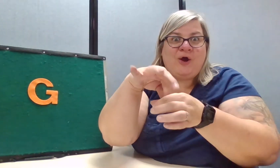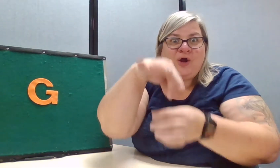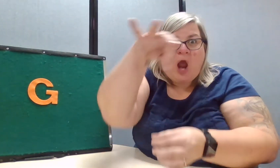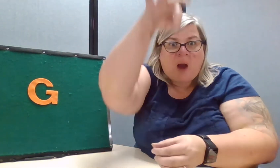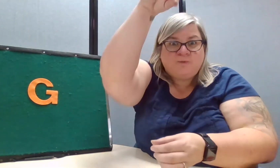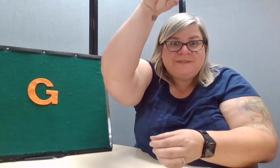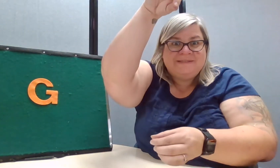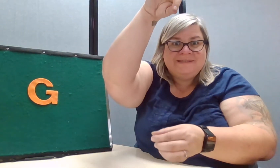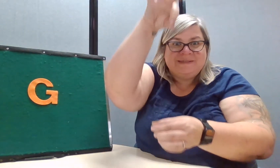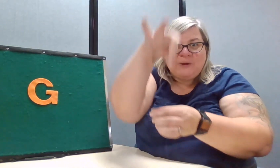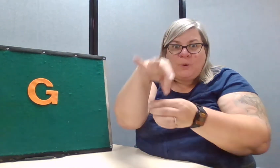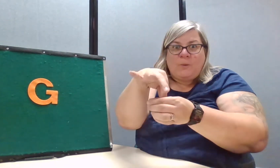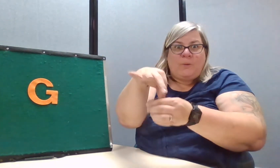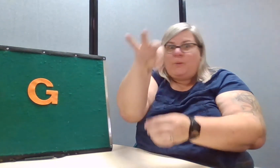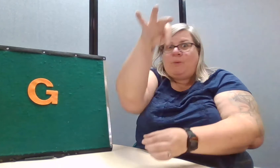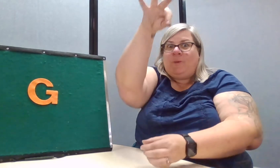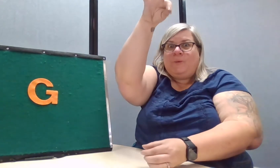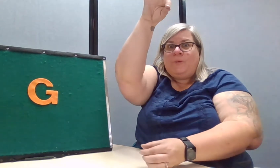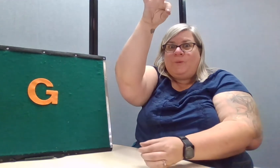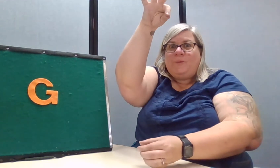Ghost. Ooh.